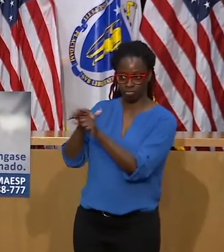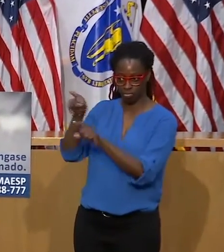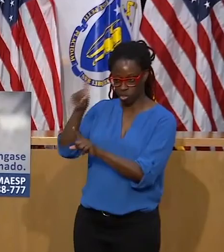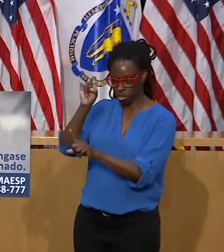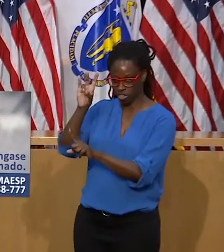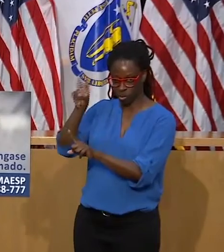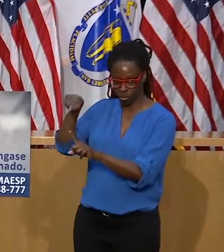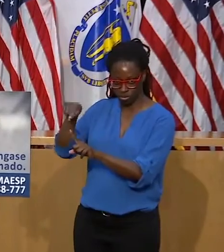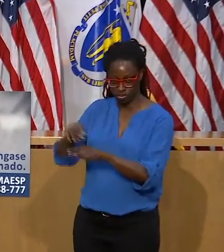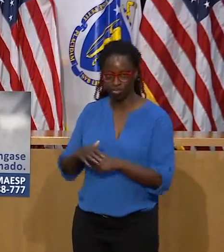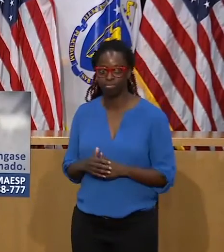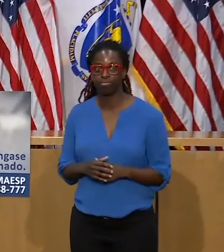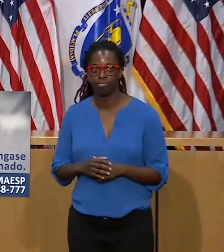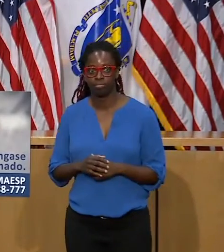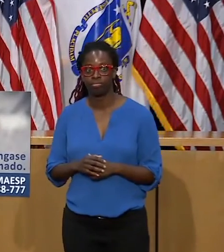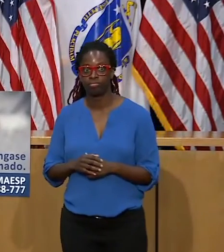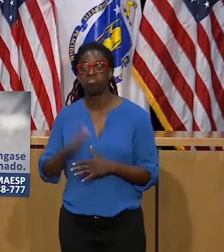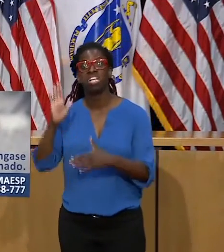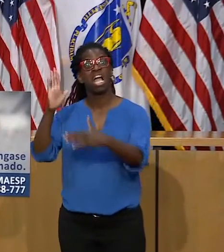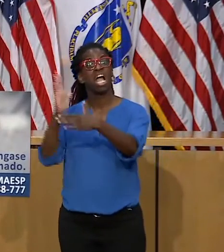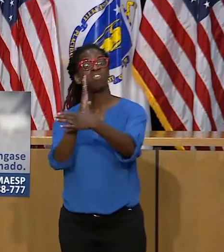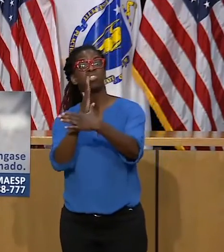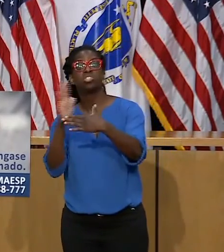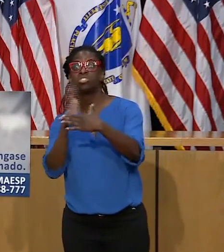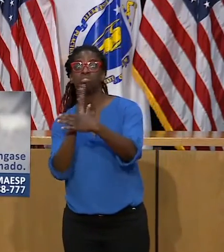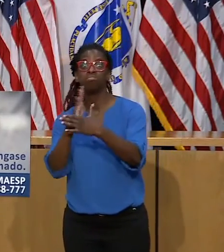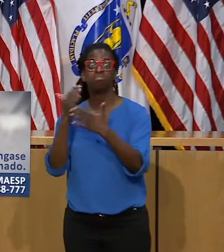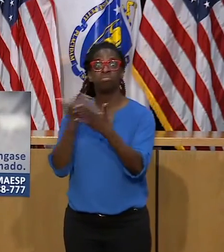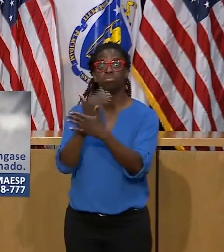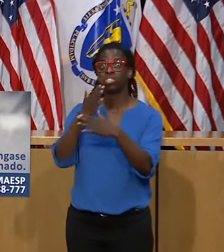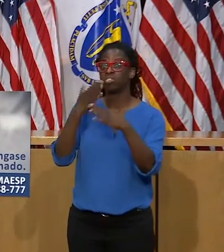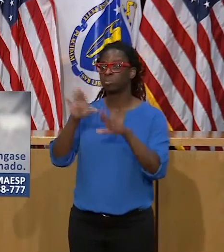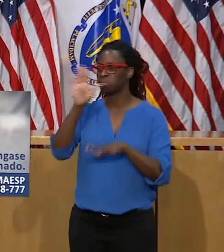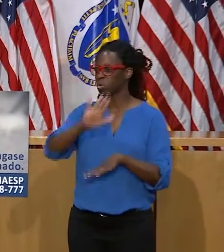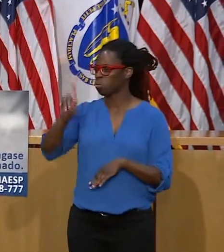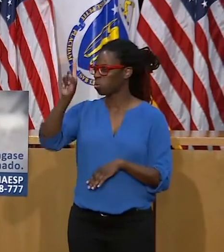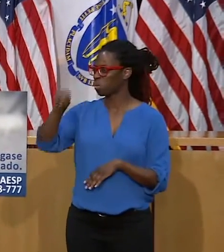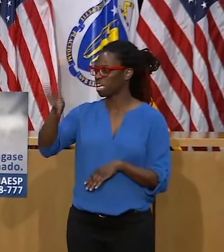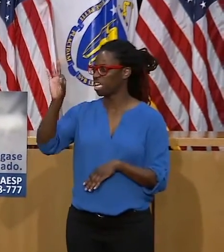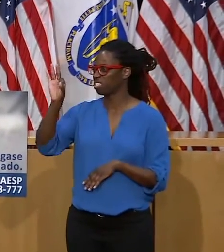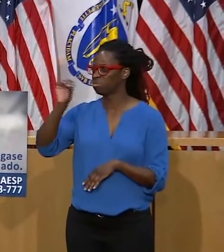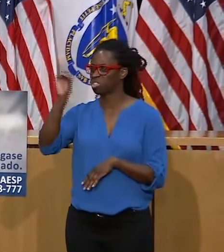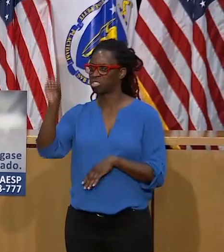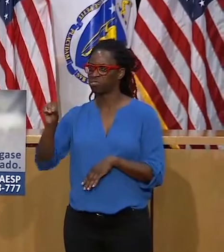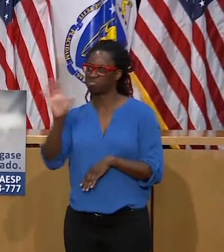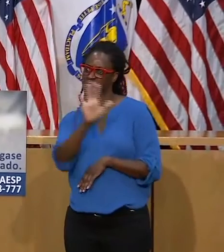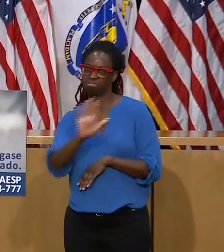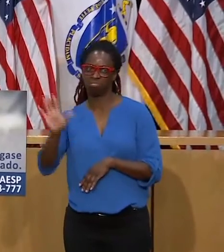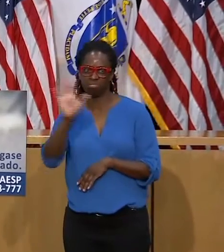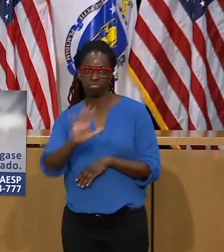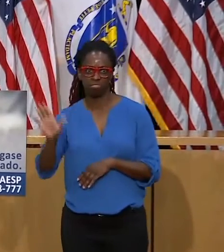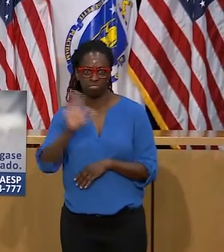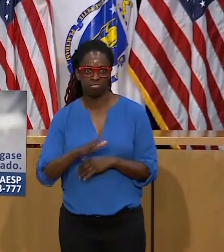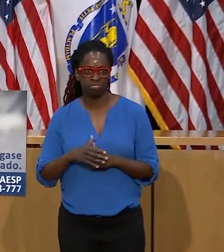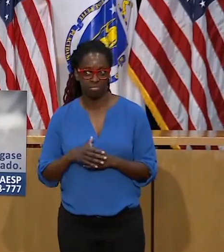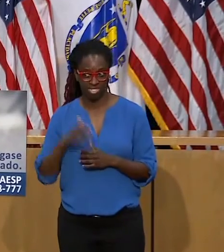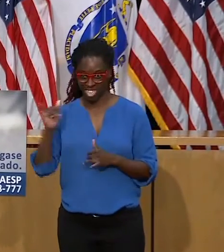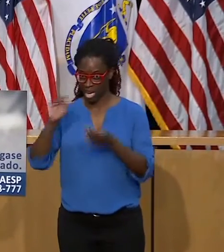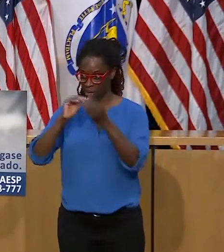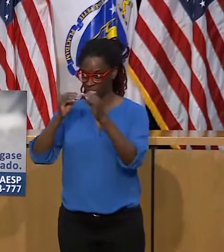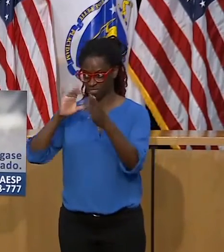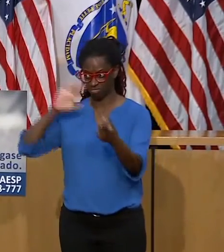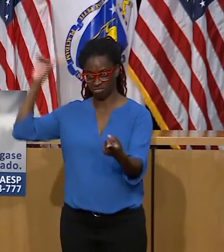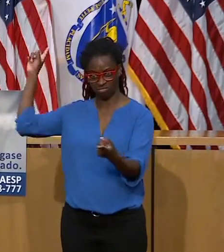1.9%, marking a 94% decline since mid-April. Additionally, as of yesterday, there are